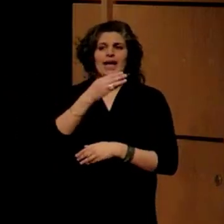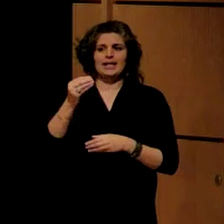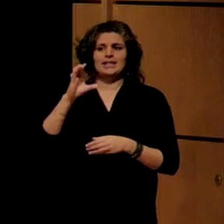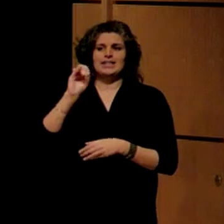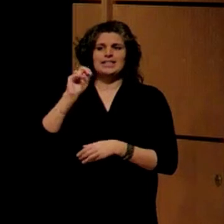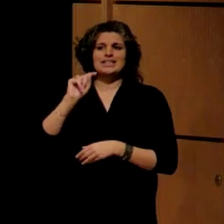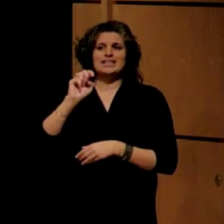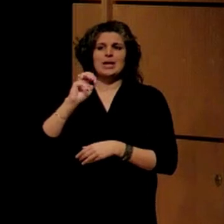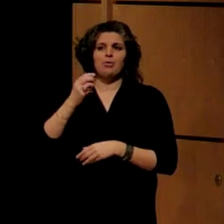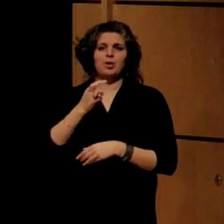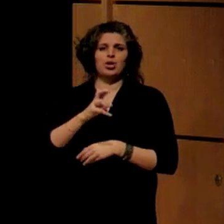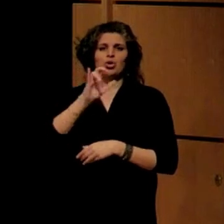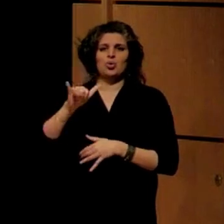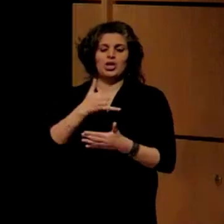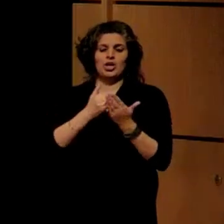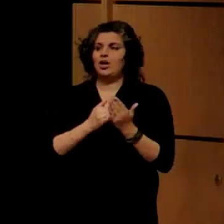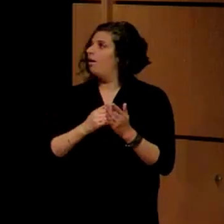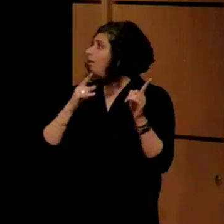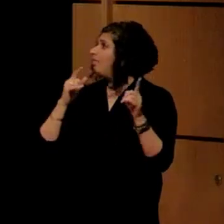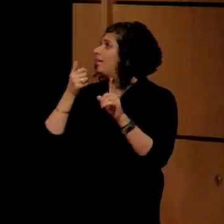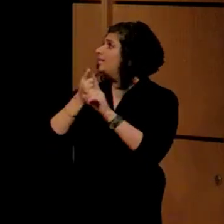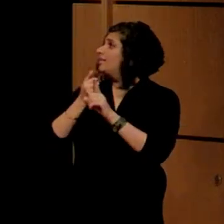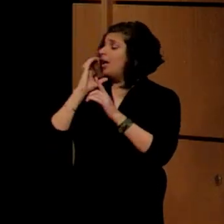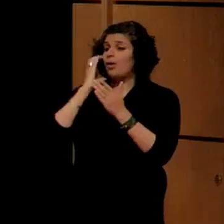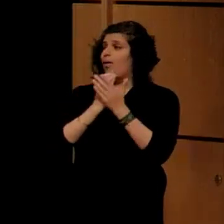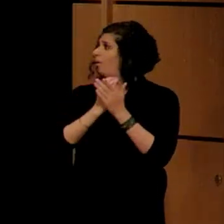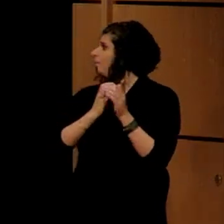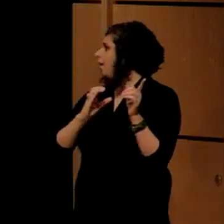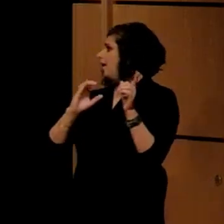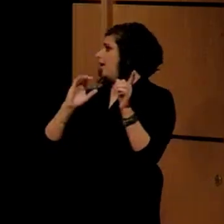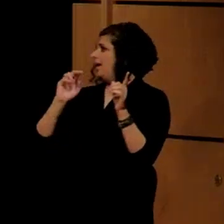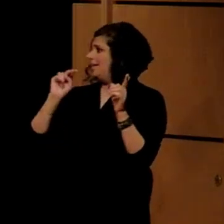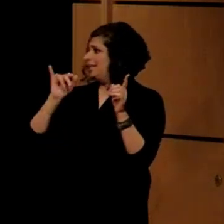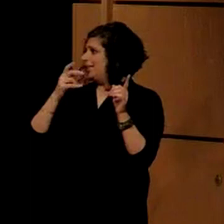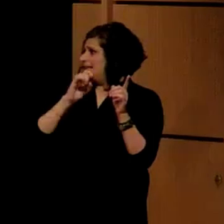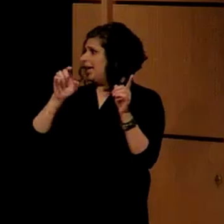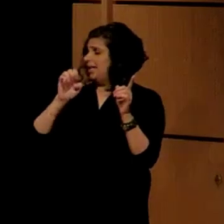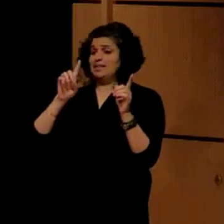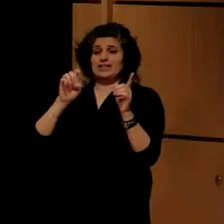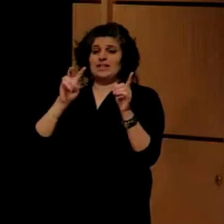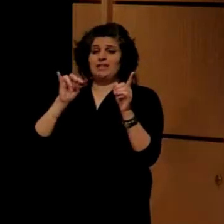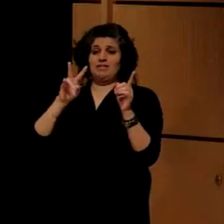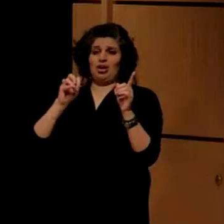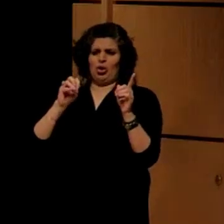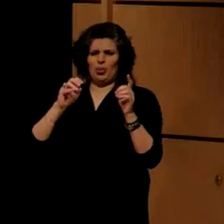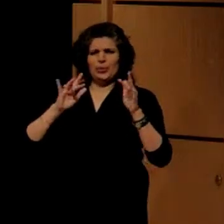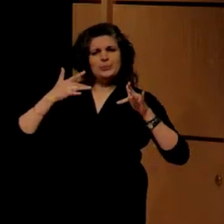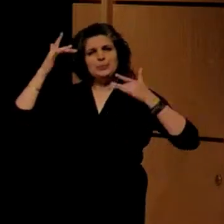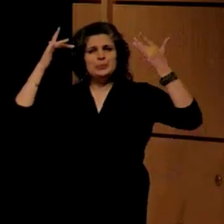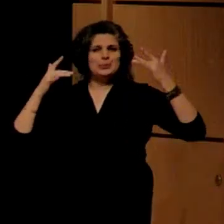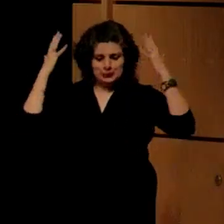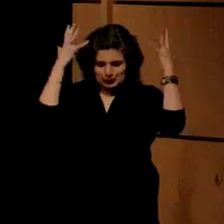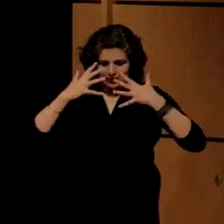This spectacular photographic self-portrait by Nikel DeVivo, who is covered in sparkling fabric while performing movements based